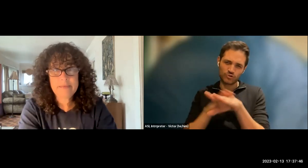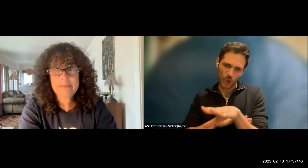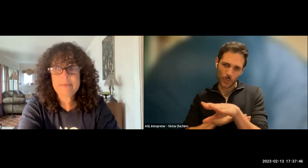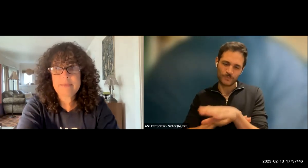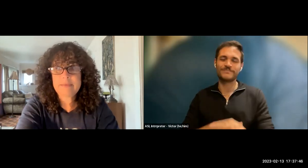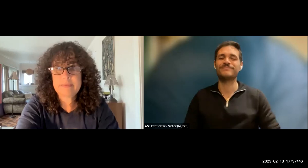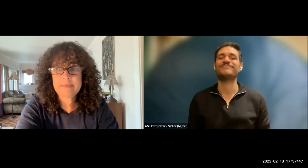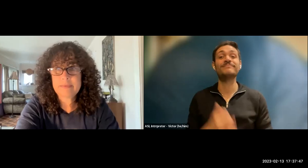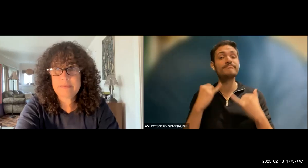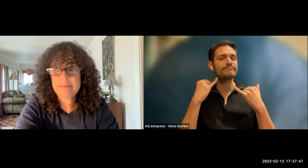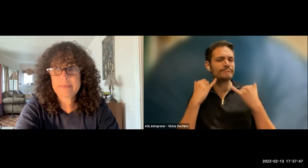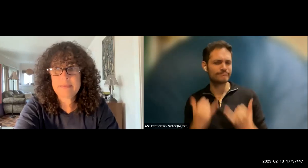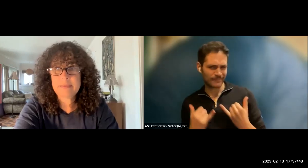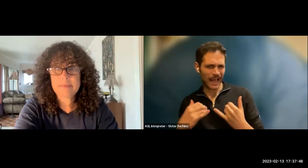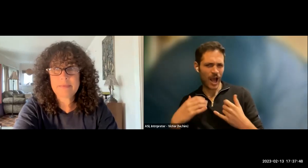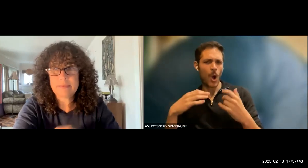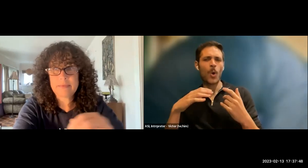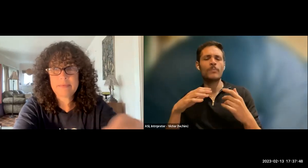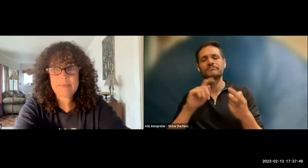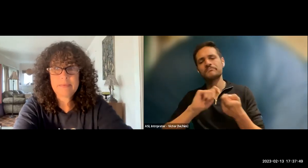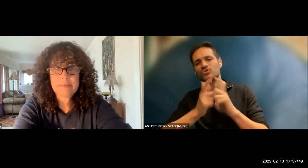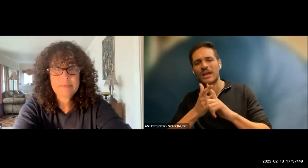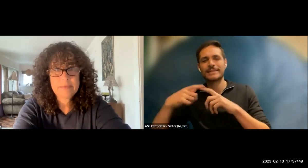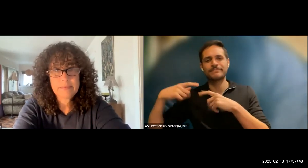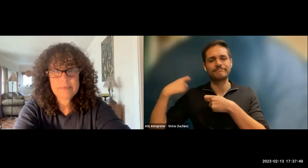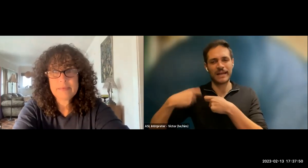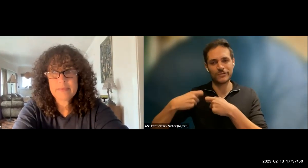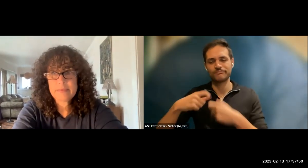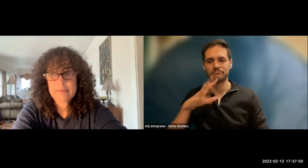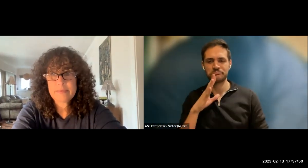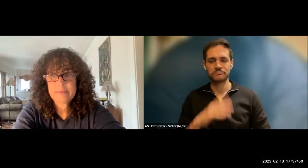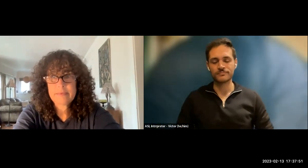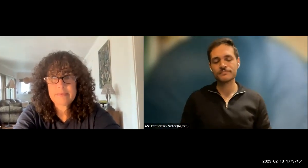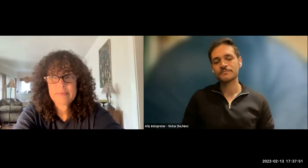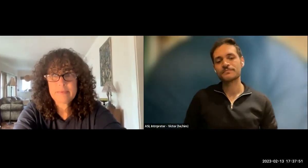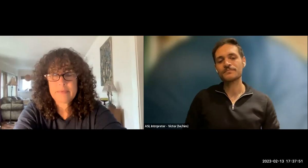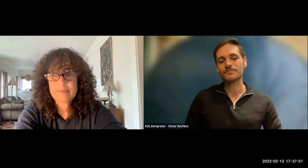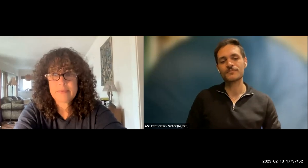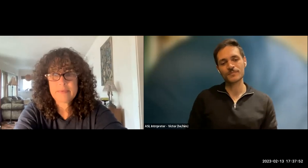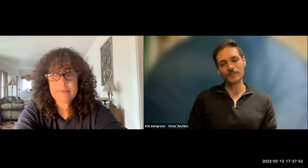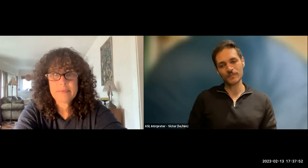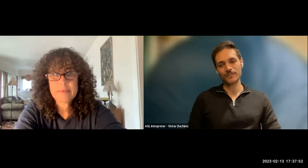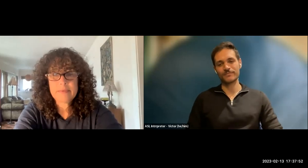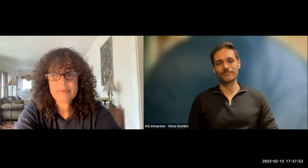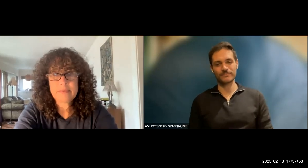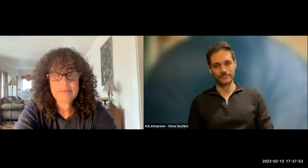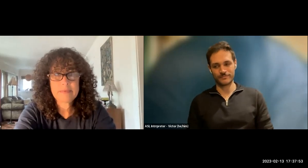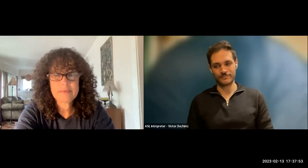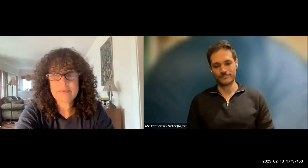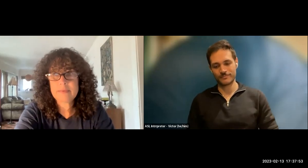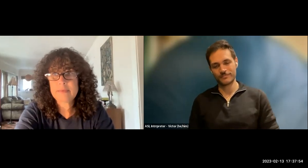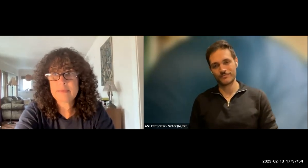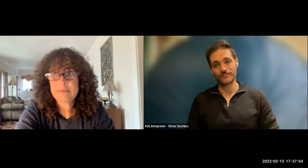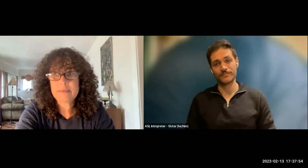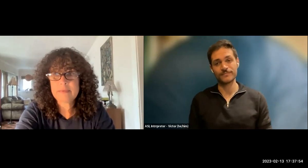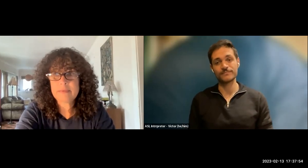preferencia para poder formar parte de este espacio multilingüe. Seleccione español si está limitado en su